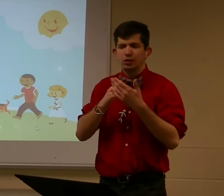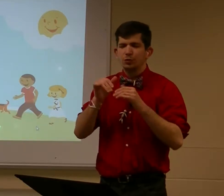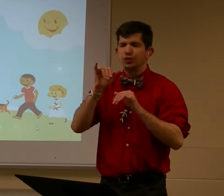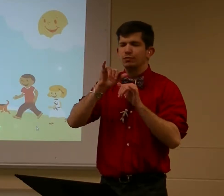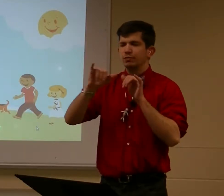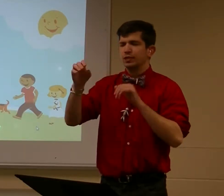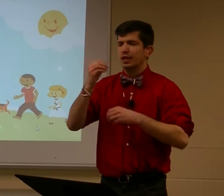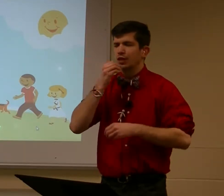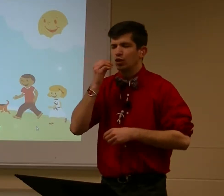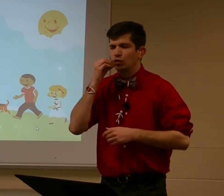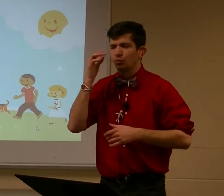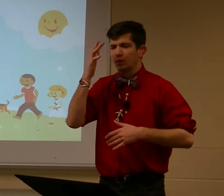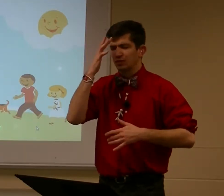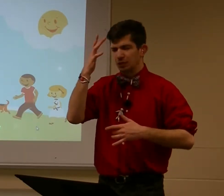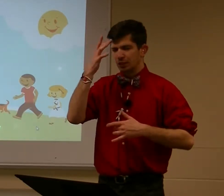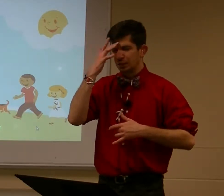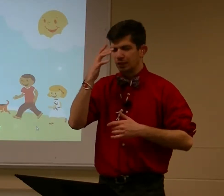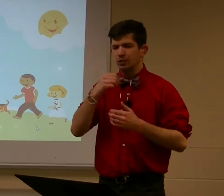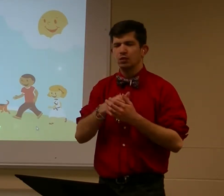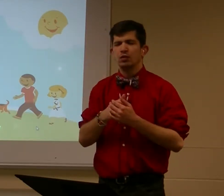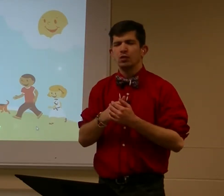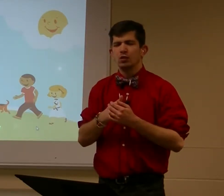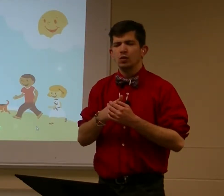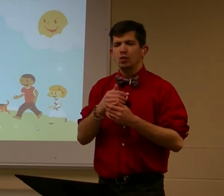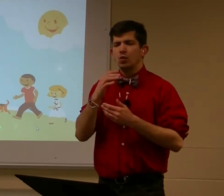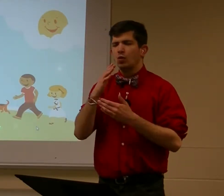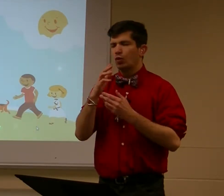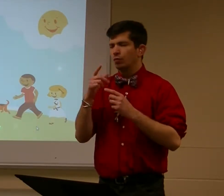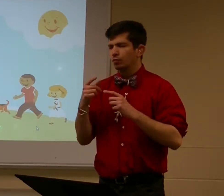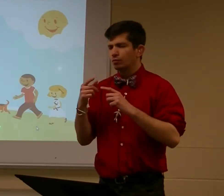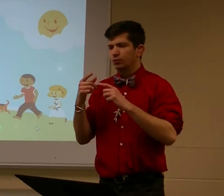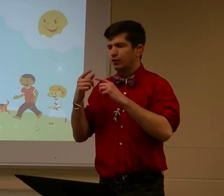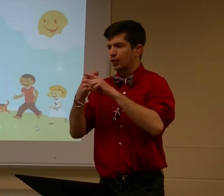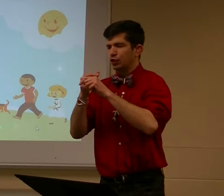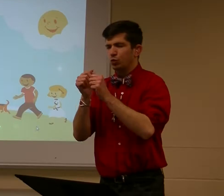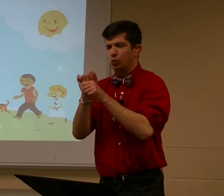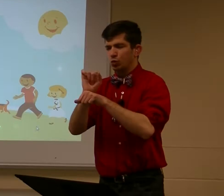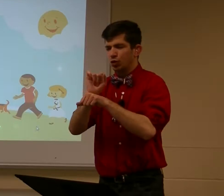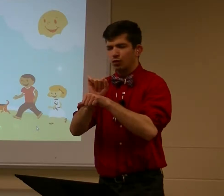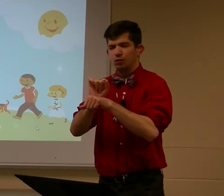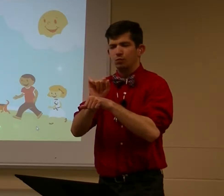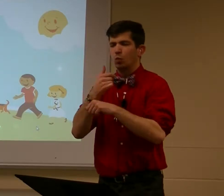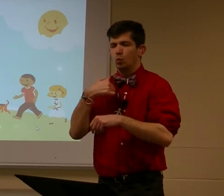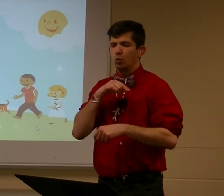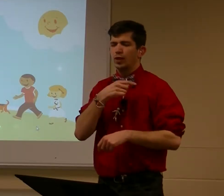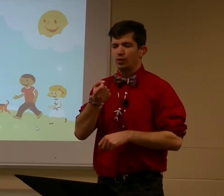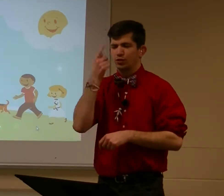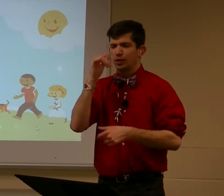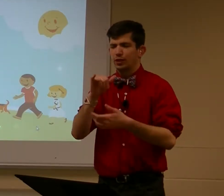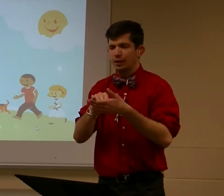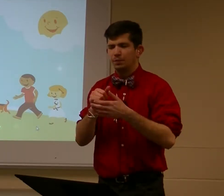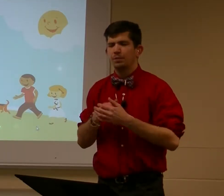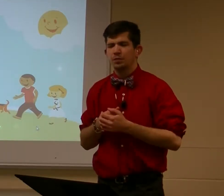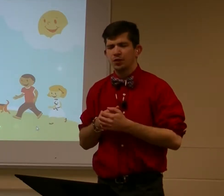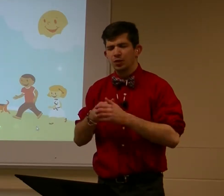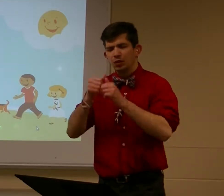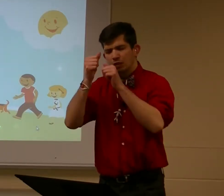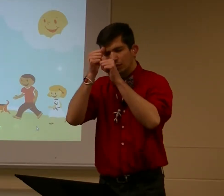are staying home because of sickness or affliction of work. We understand that.